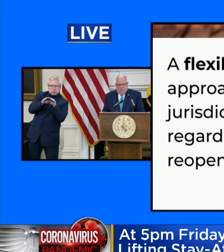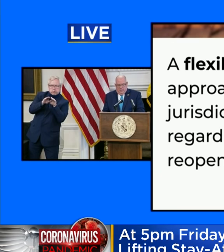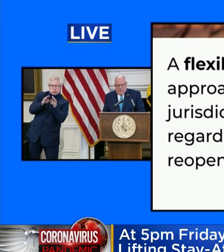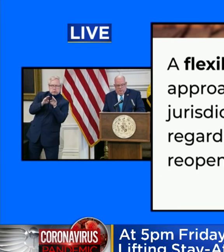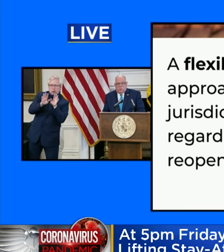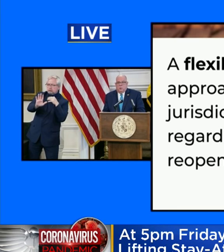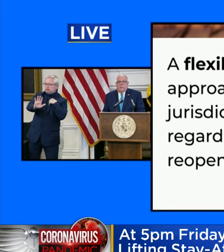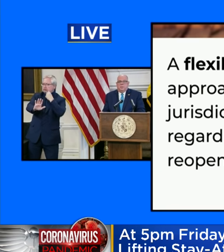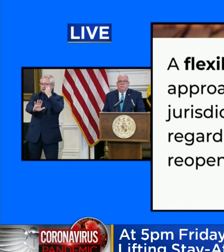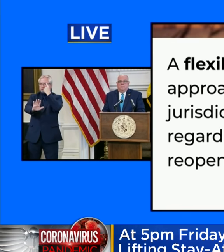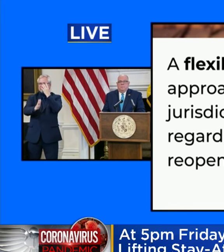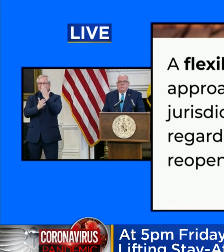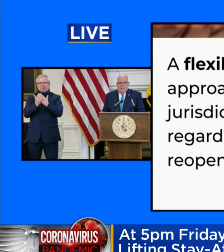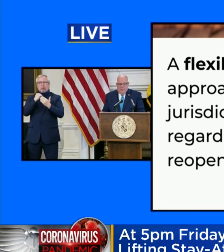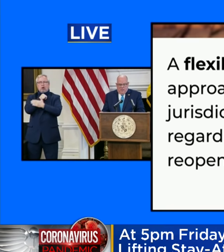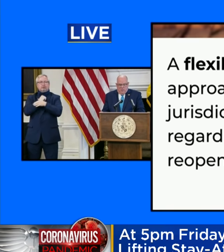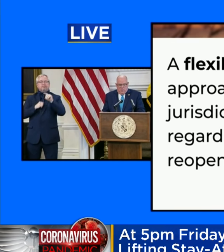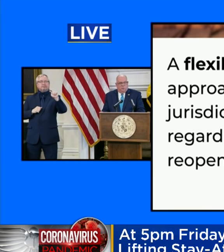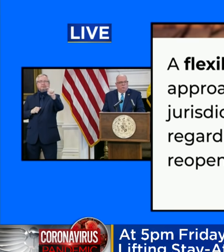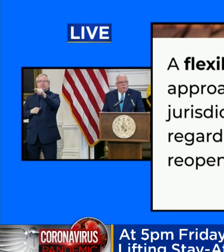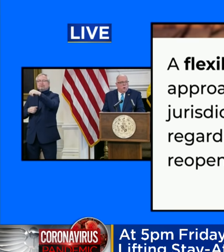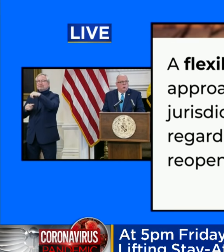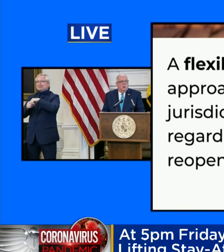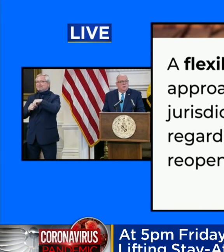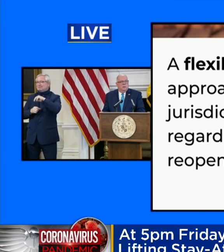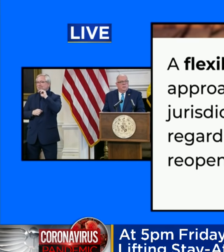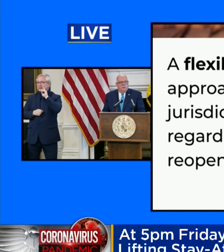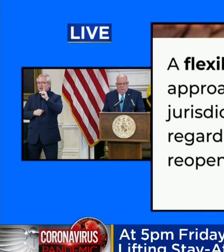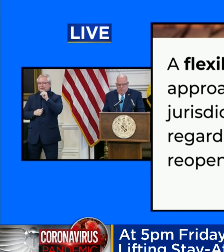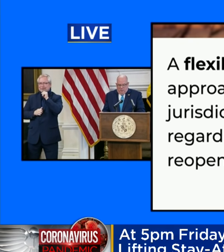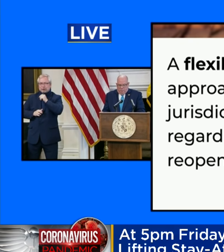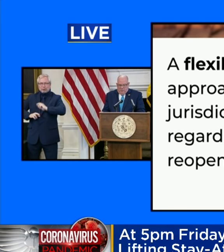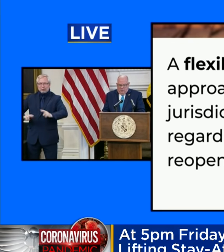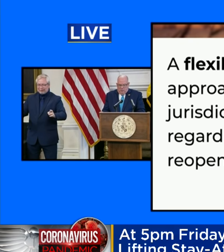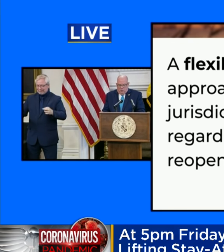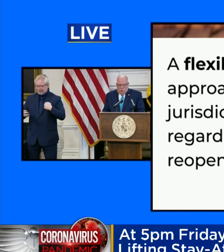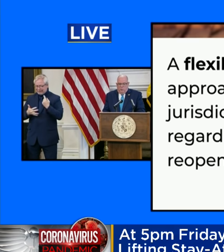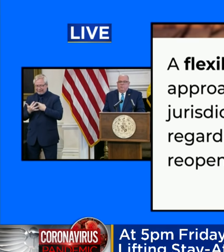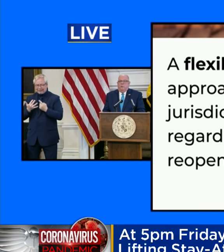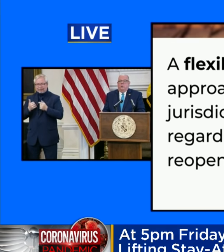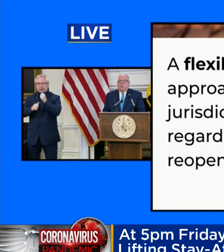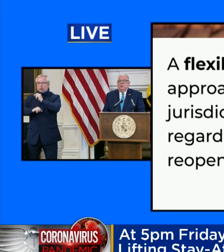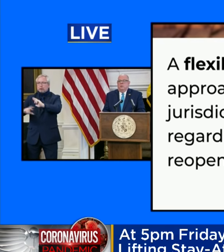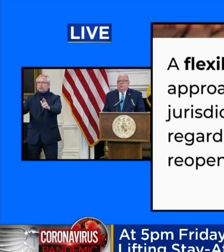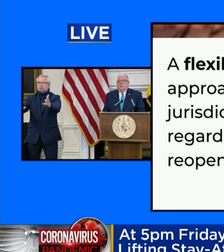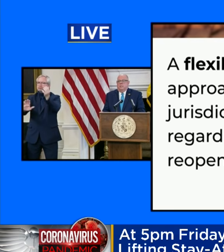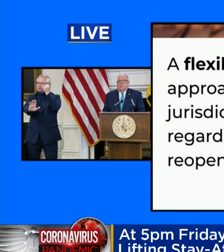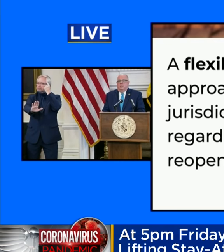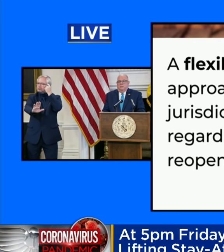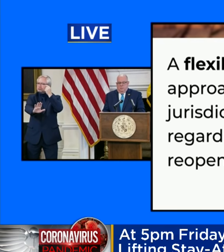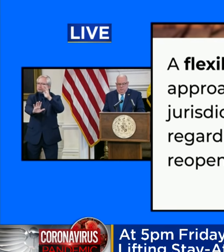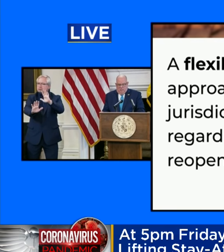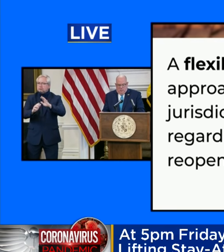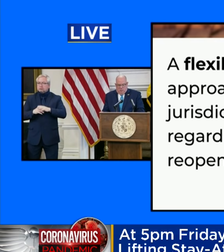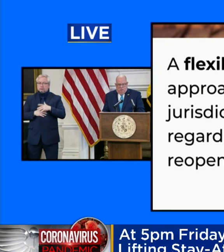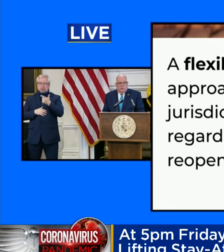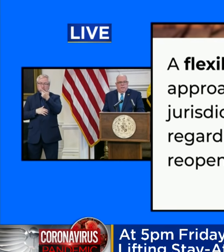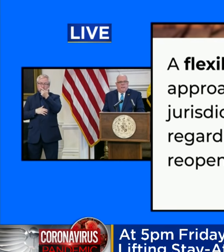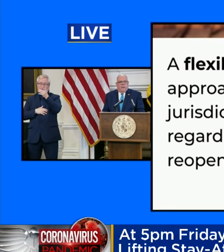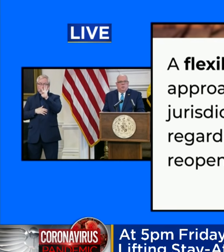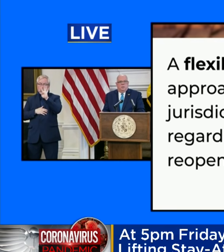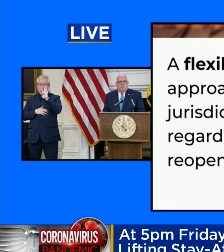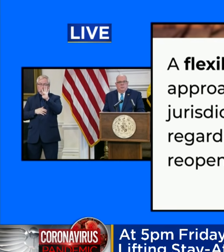same situation. Just 4 of Maryland's 24 jurisdictions